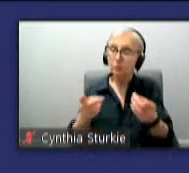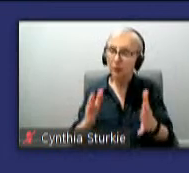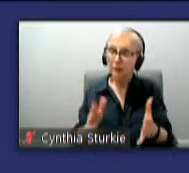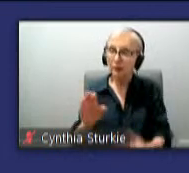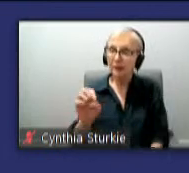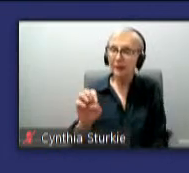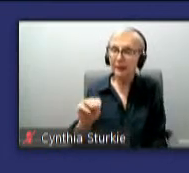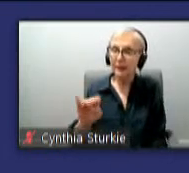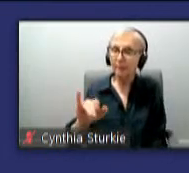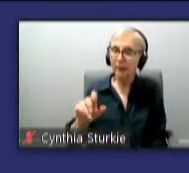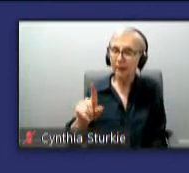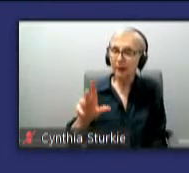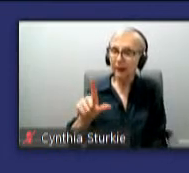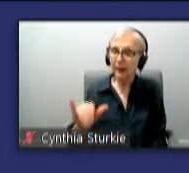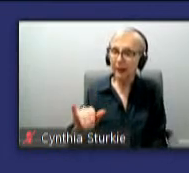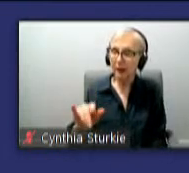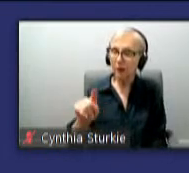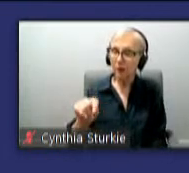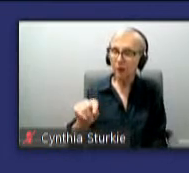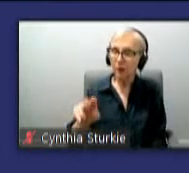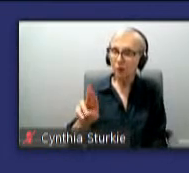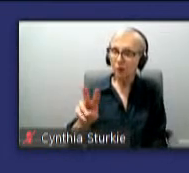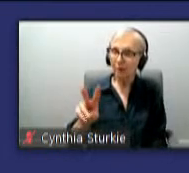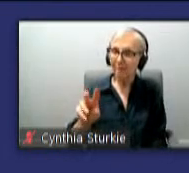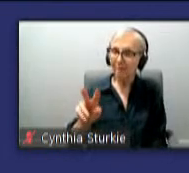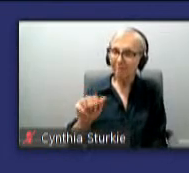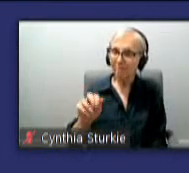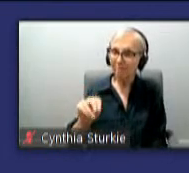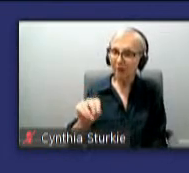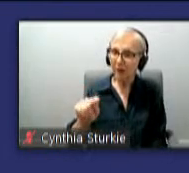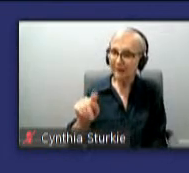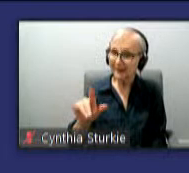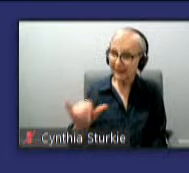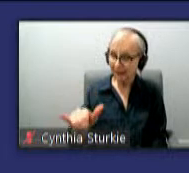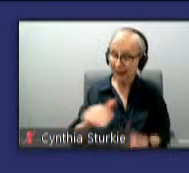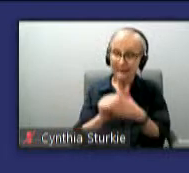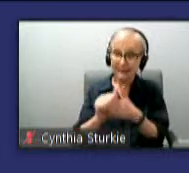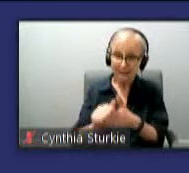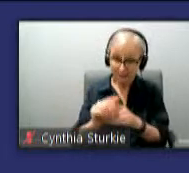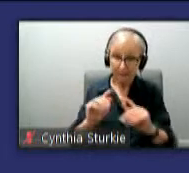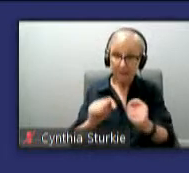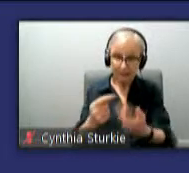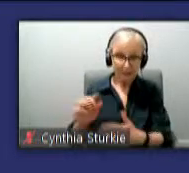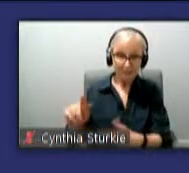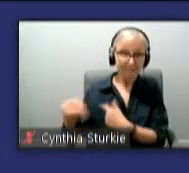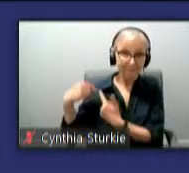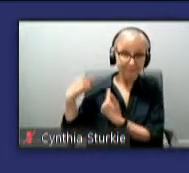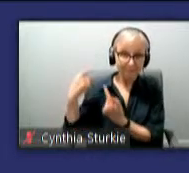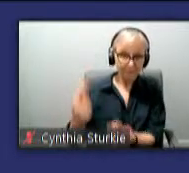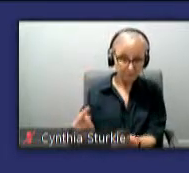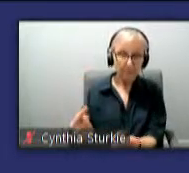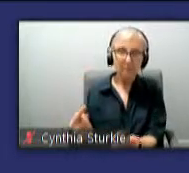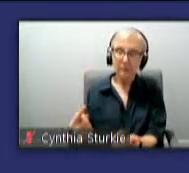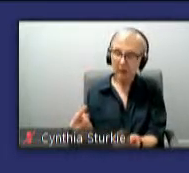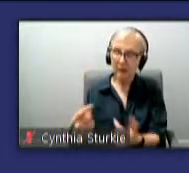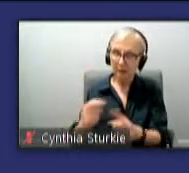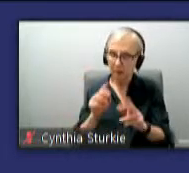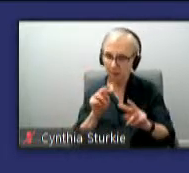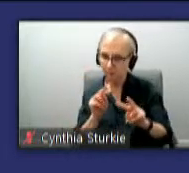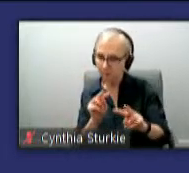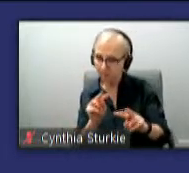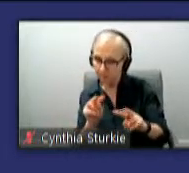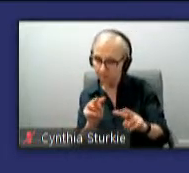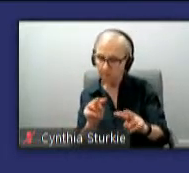Emily Travanti, has led this team from the start of the pandemic, and their work monitoring COVID-19